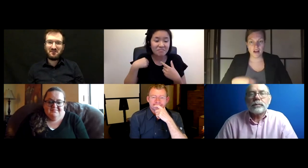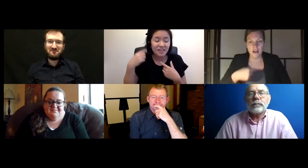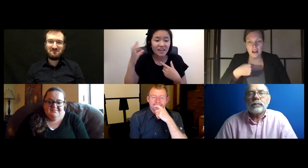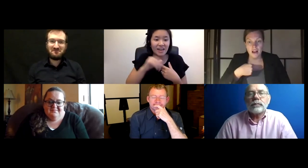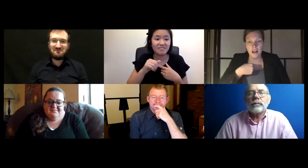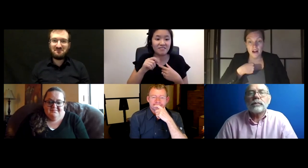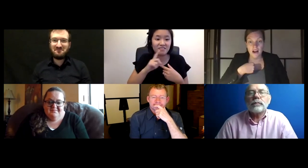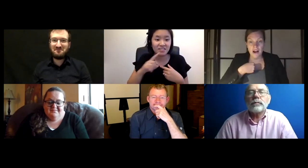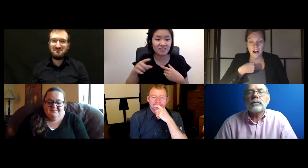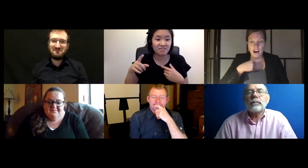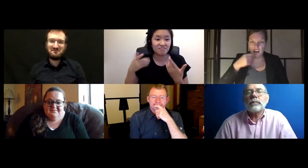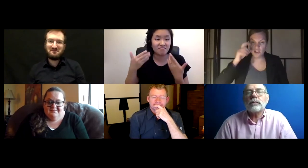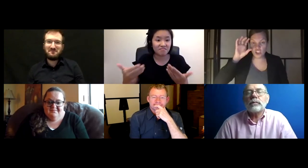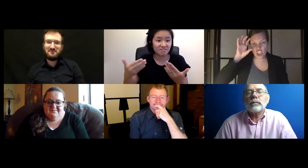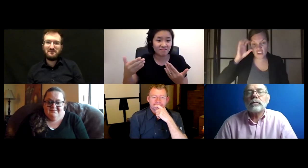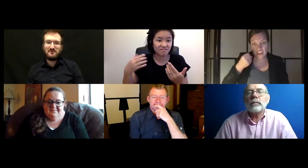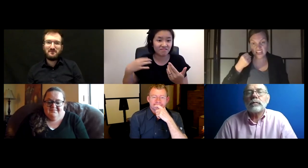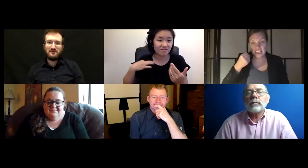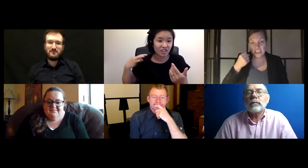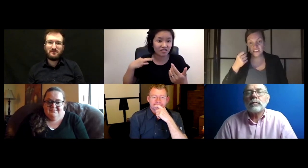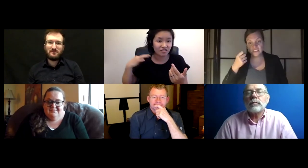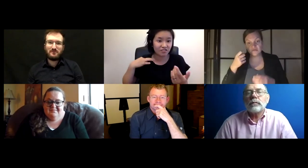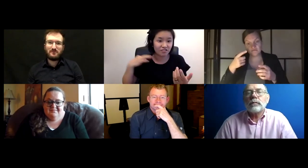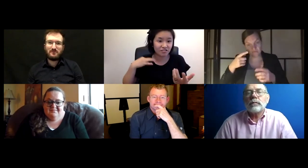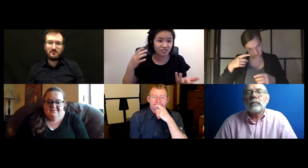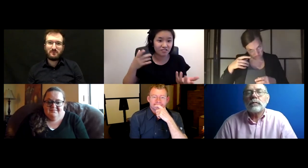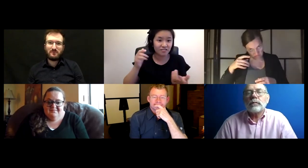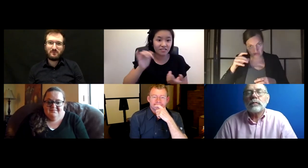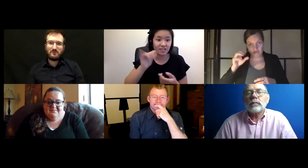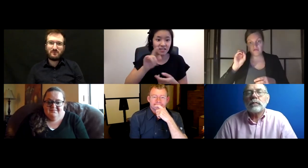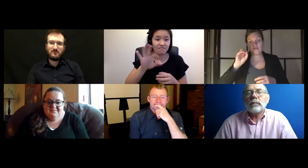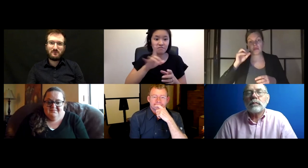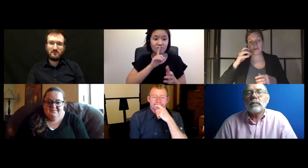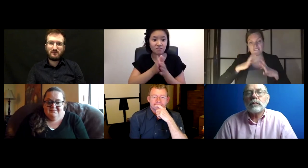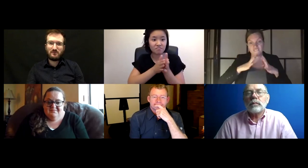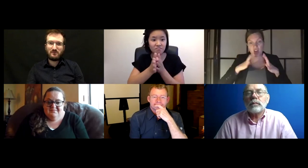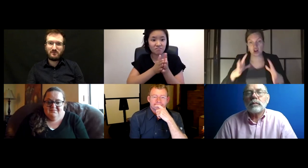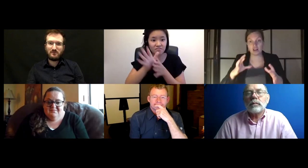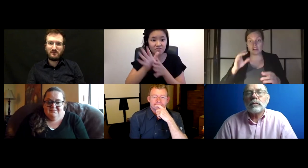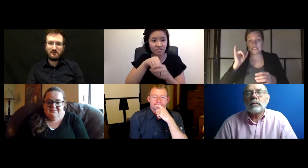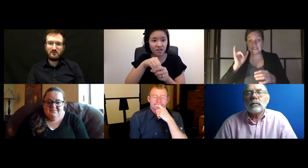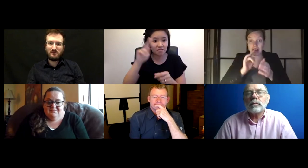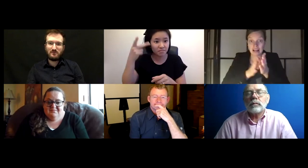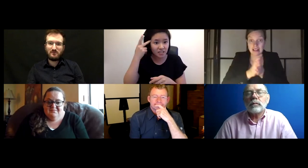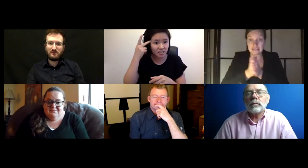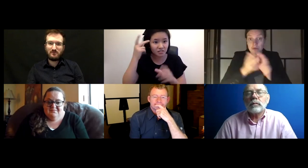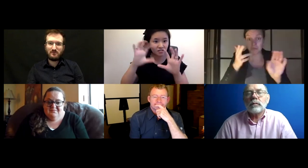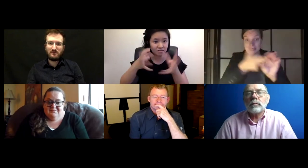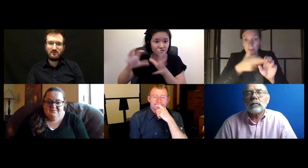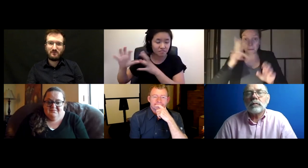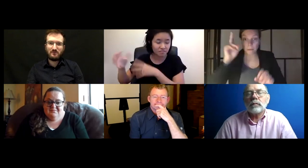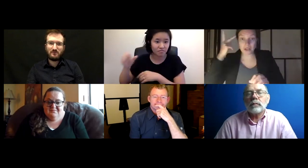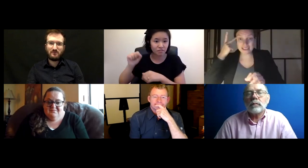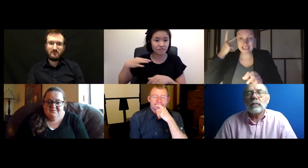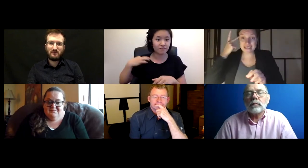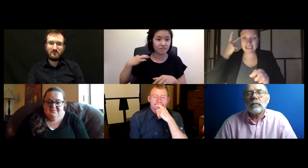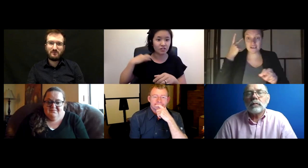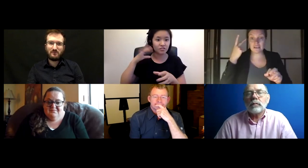Michelle. Well, I guess, get out there and volunteer. If this is something that you're really interested in,